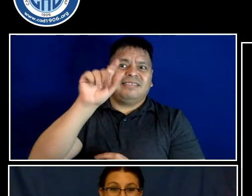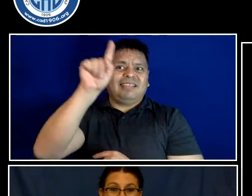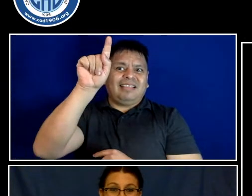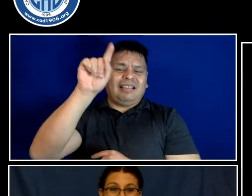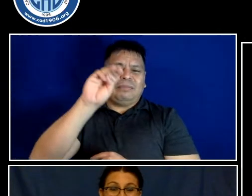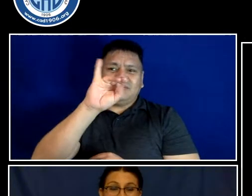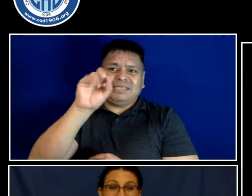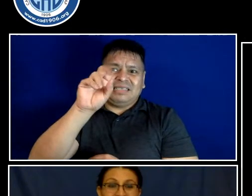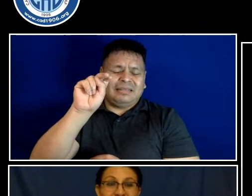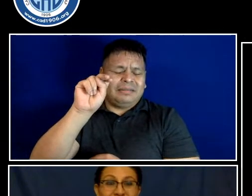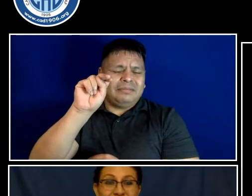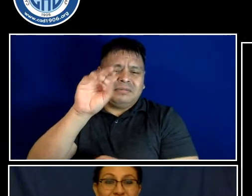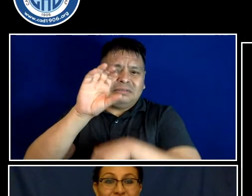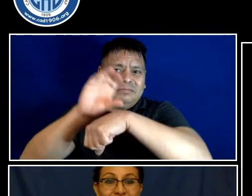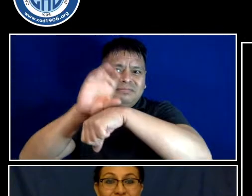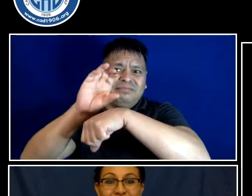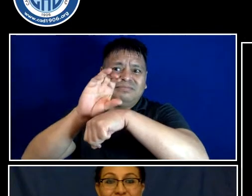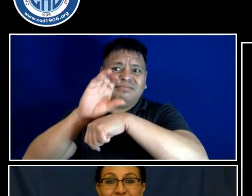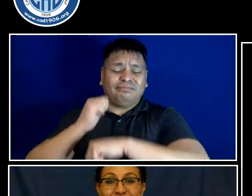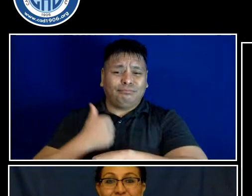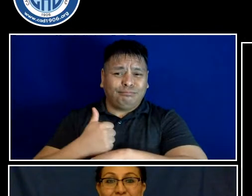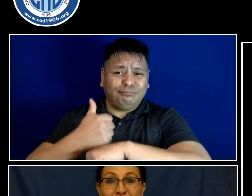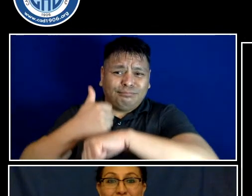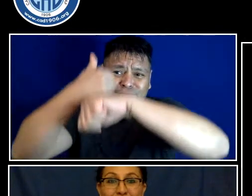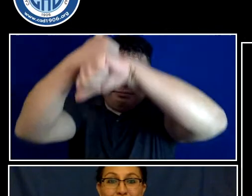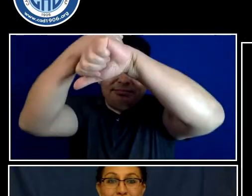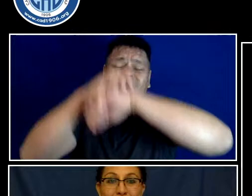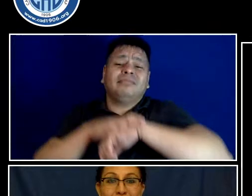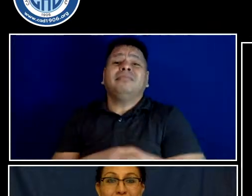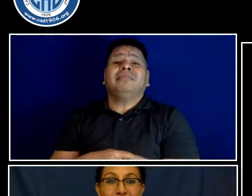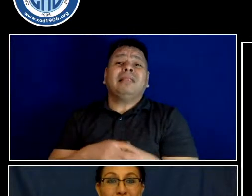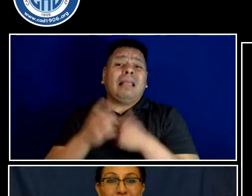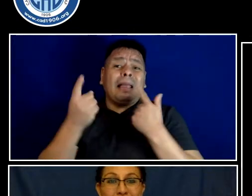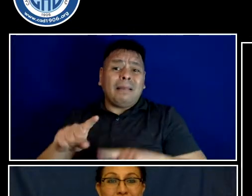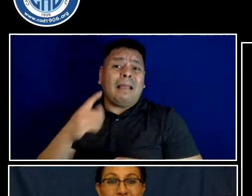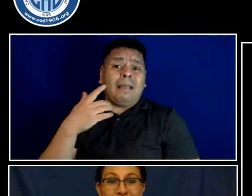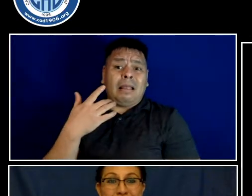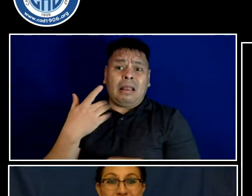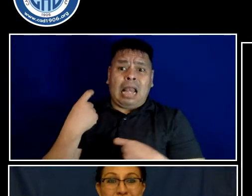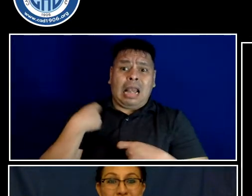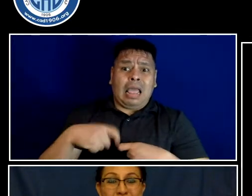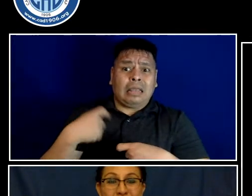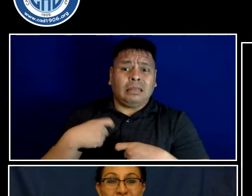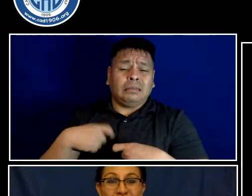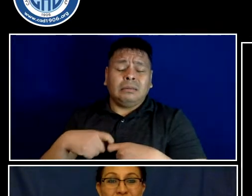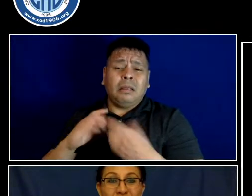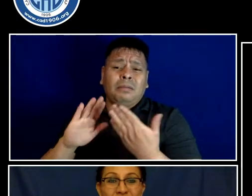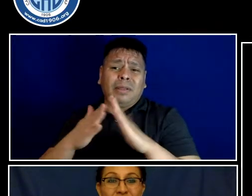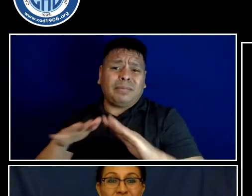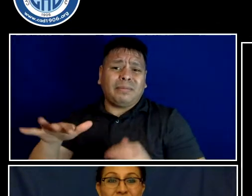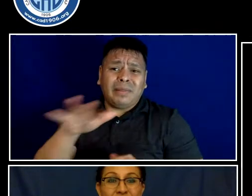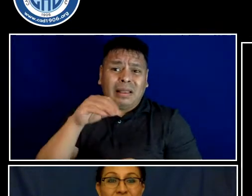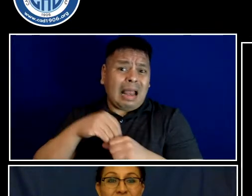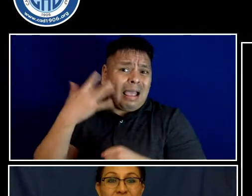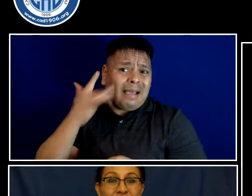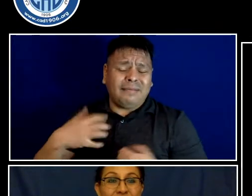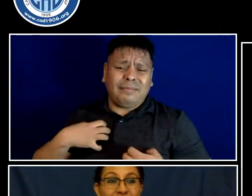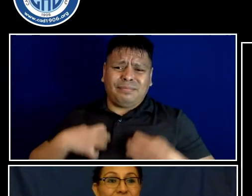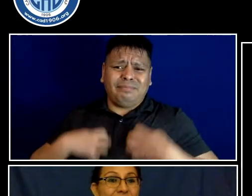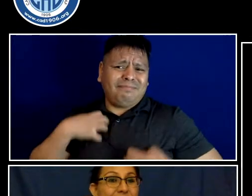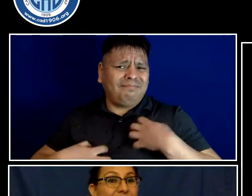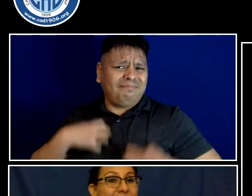the San Diego area, and then moved further north to the San Francisco area and kept establishing missions along the